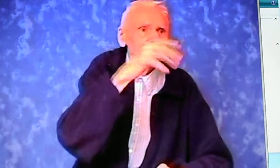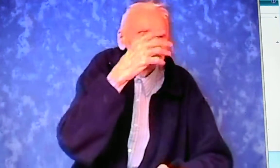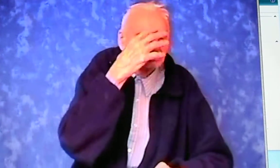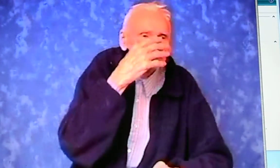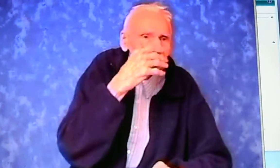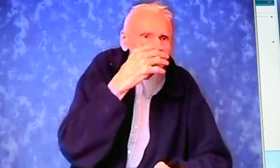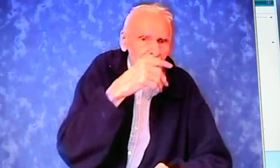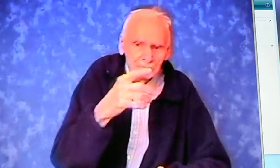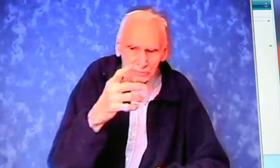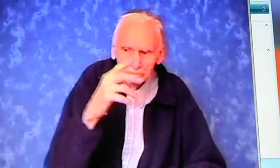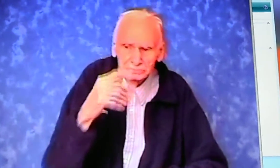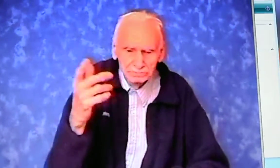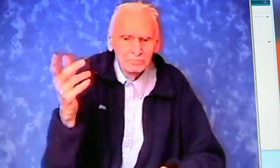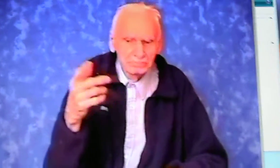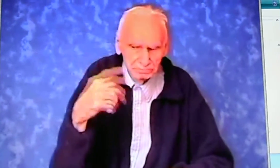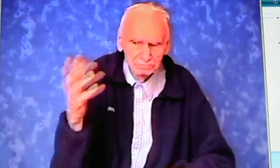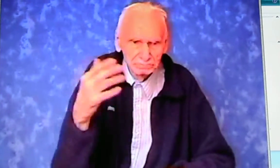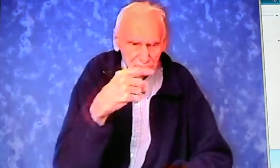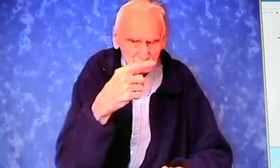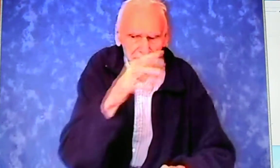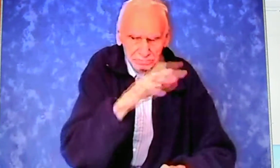And I remember being able to pet the cows